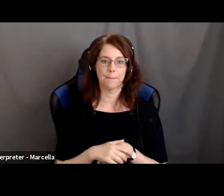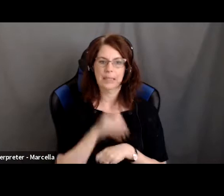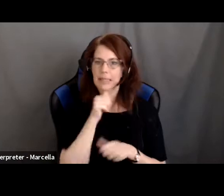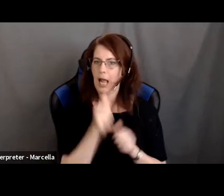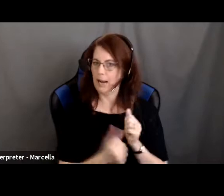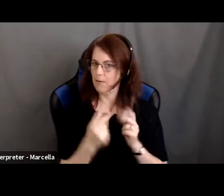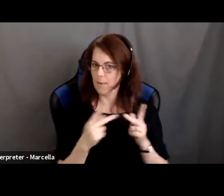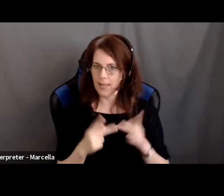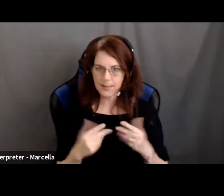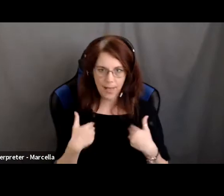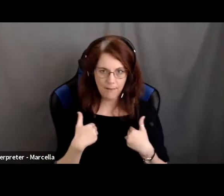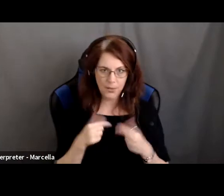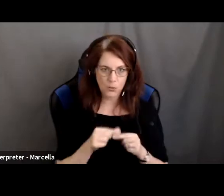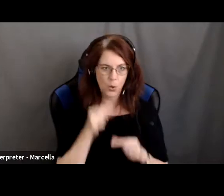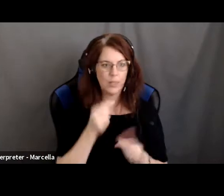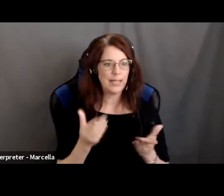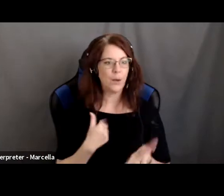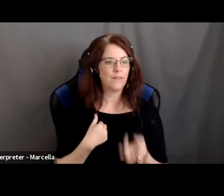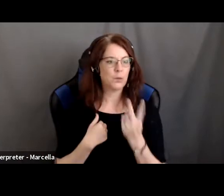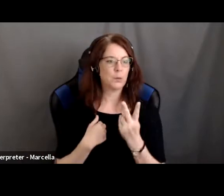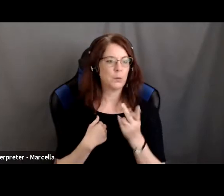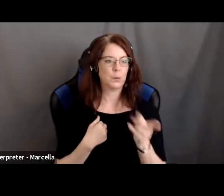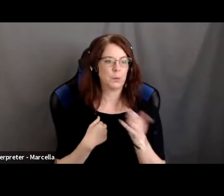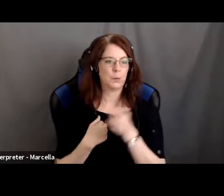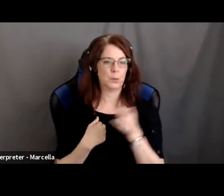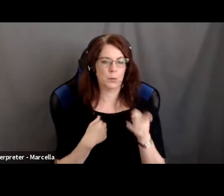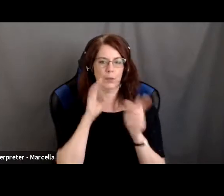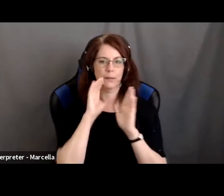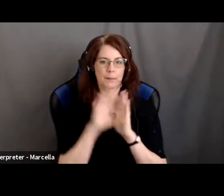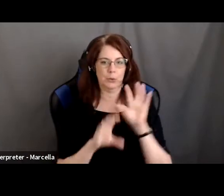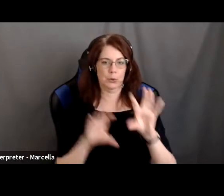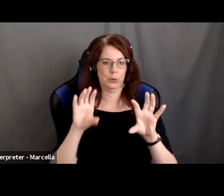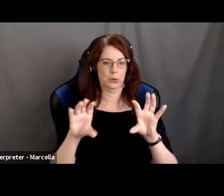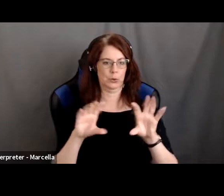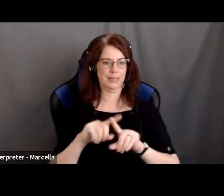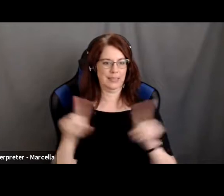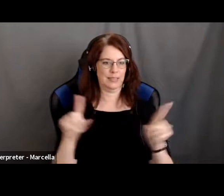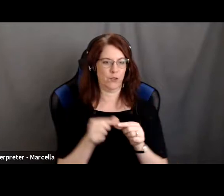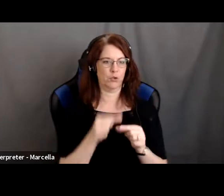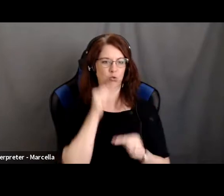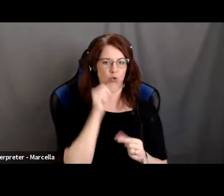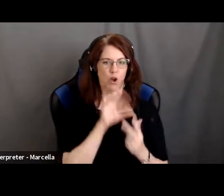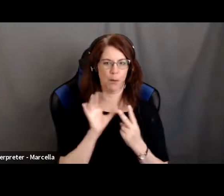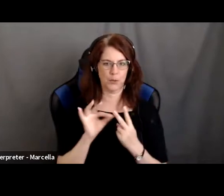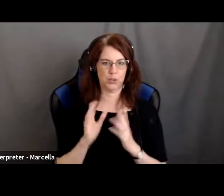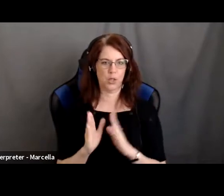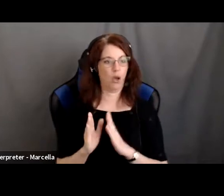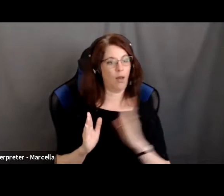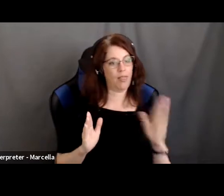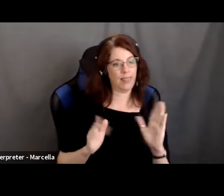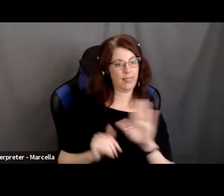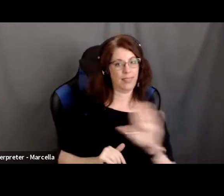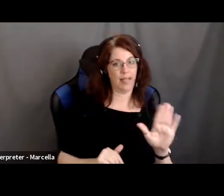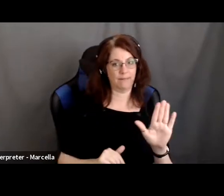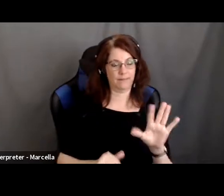has them. On here, we have two pictures that have some different straw options. So on the left-hand side